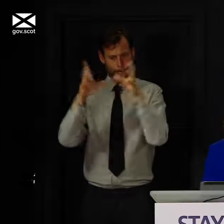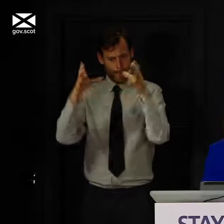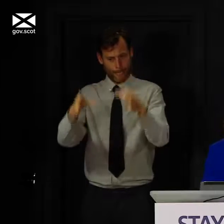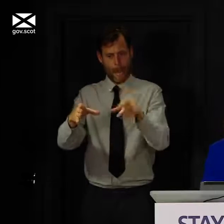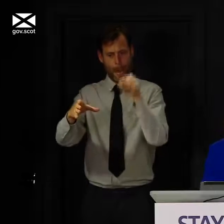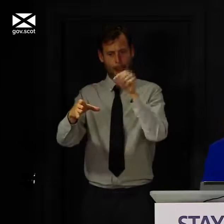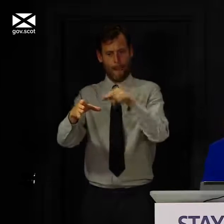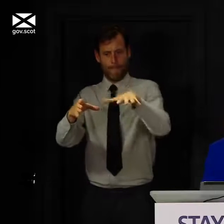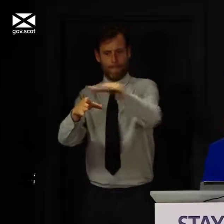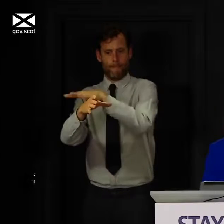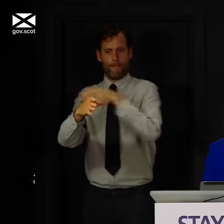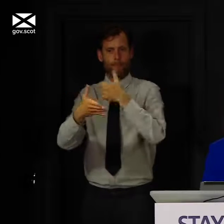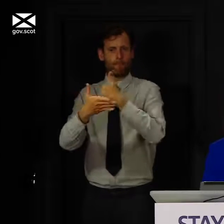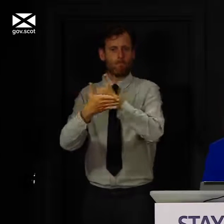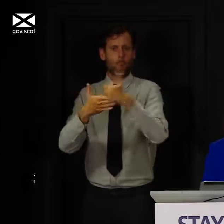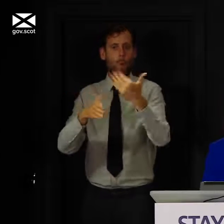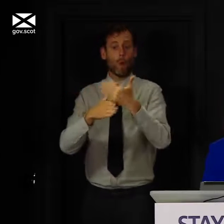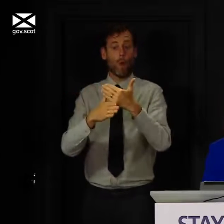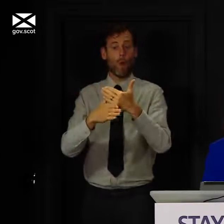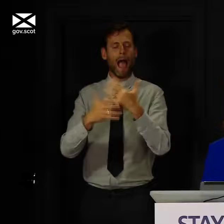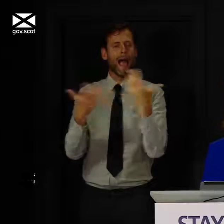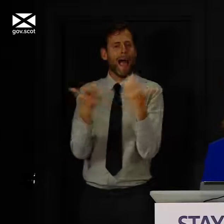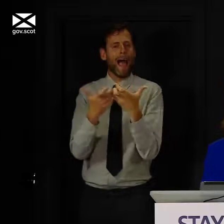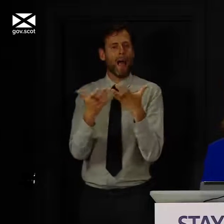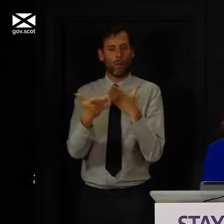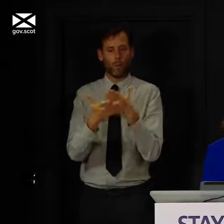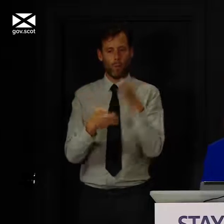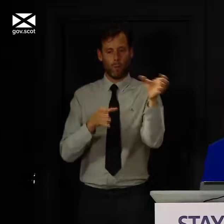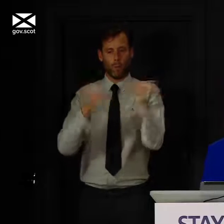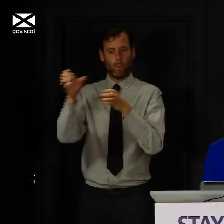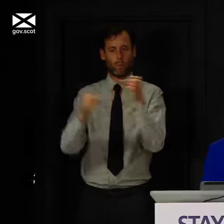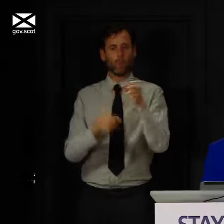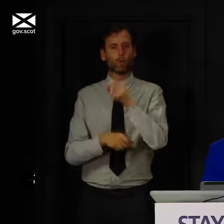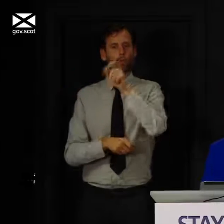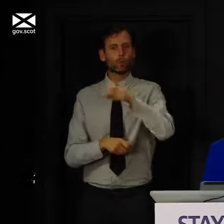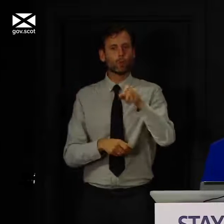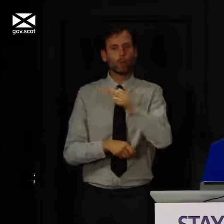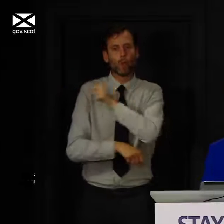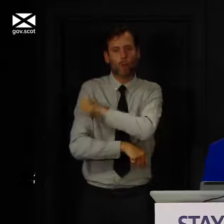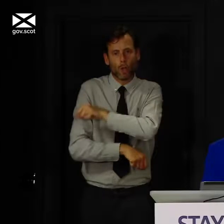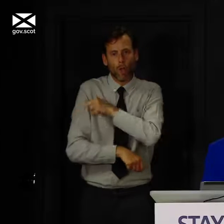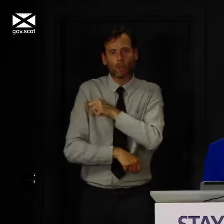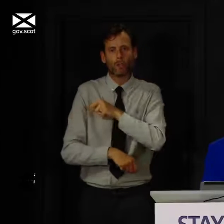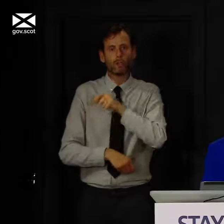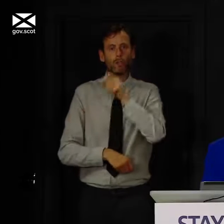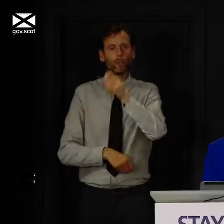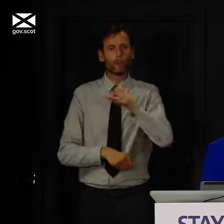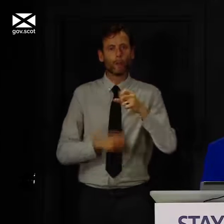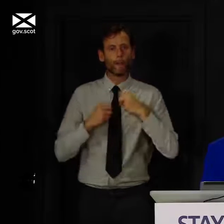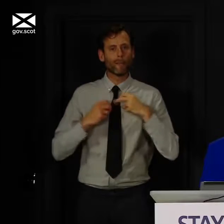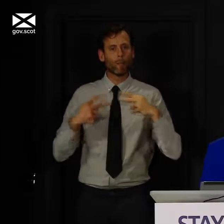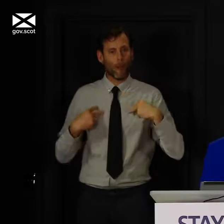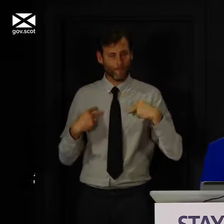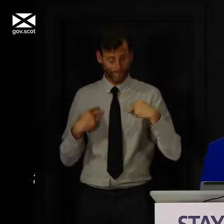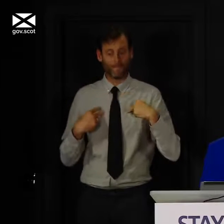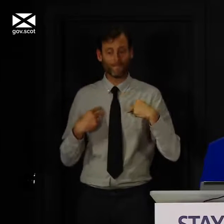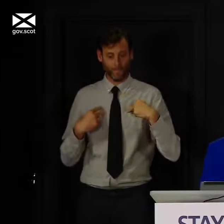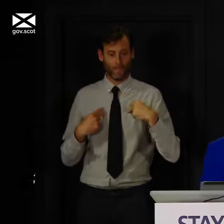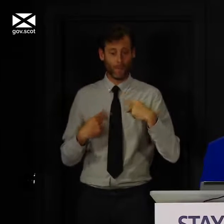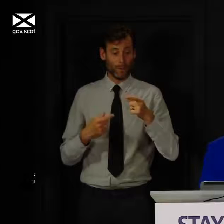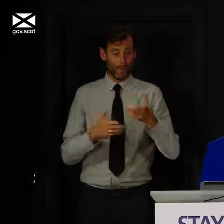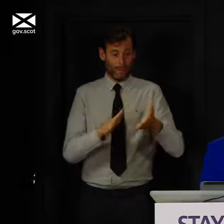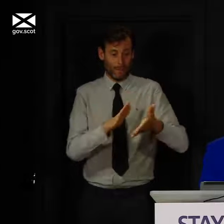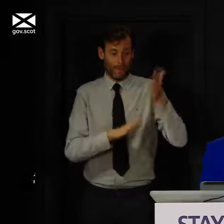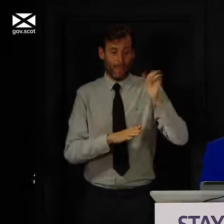and student midwives have entered the hospital setting in advance of finally completing their